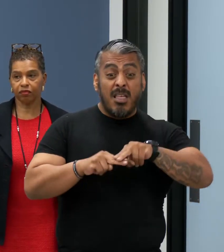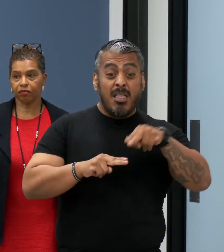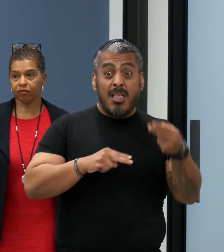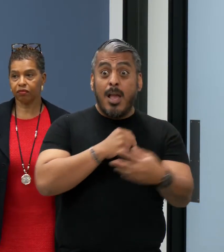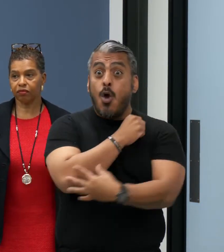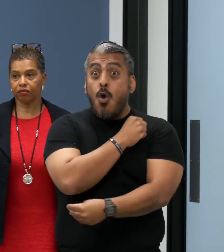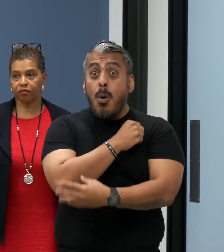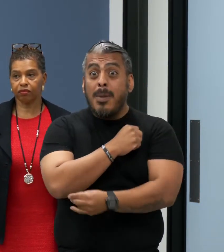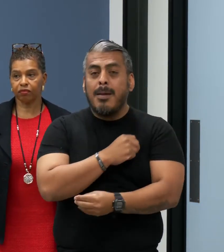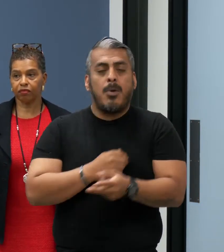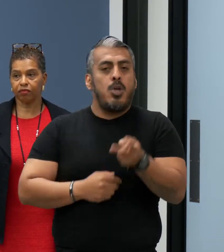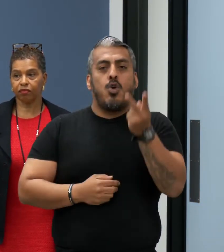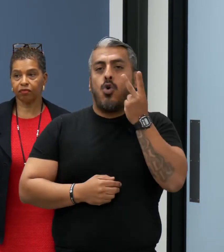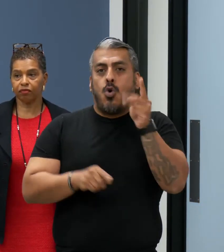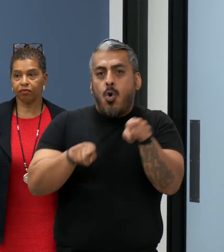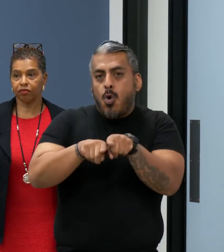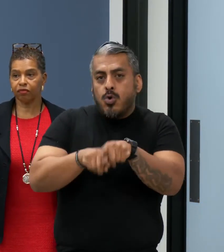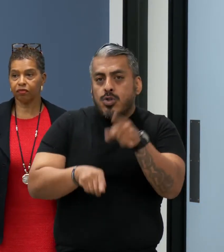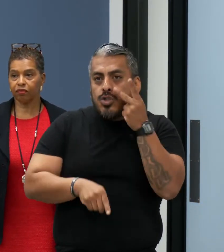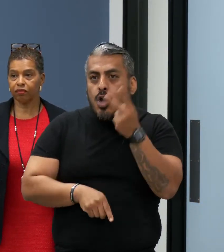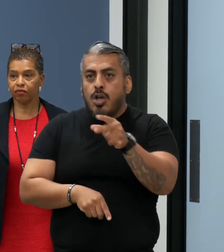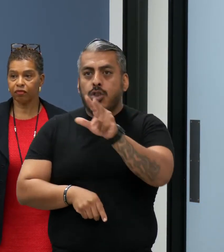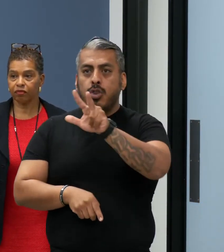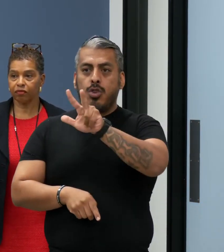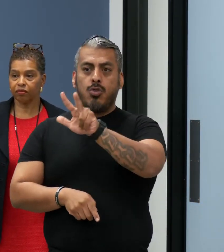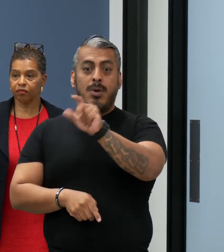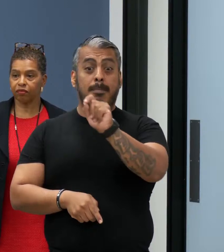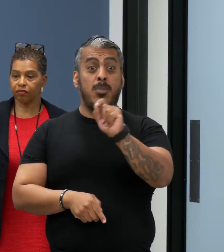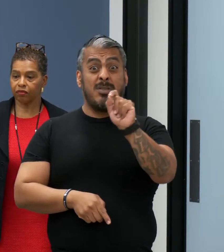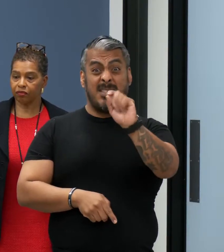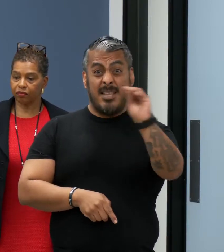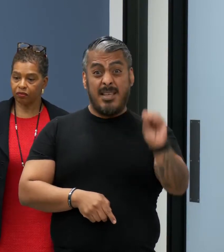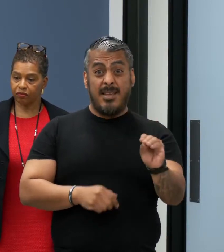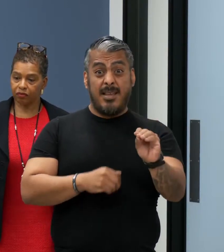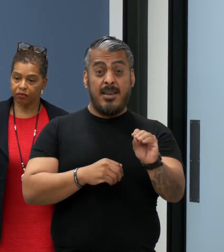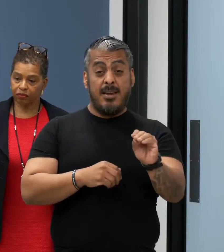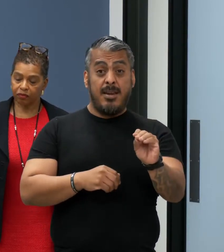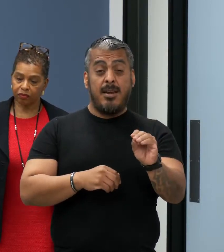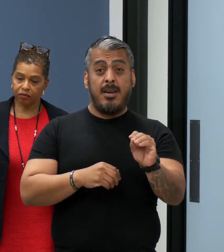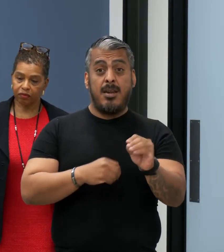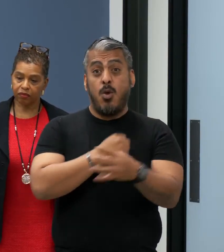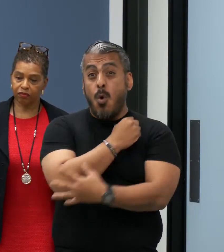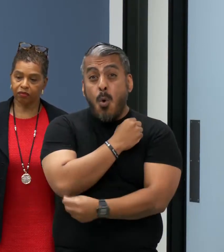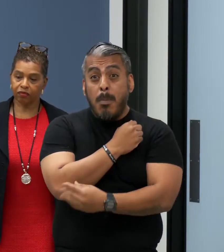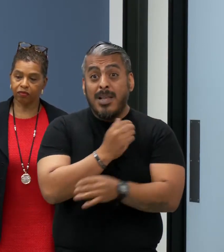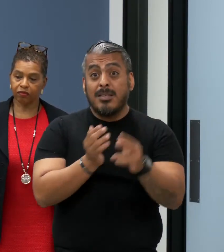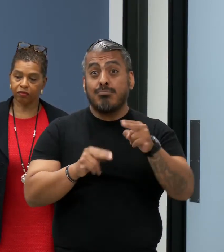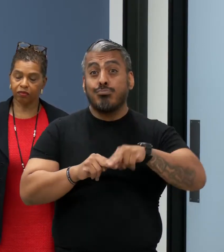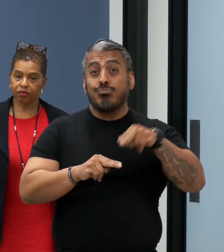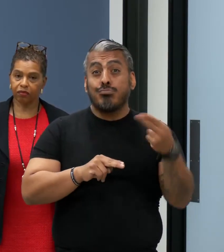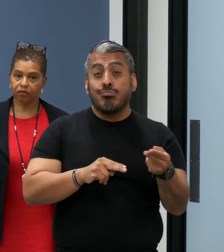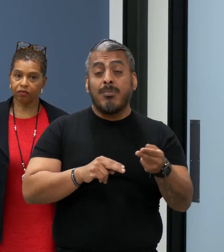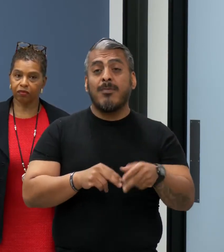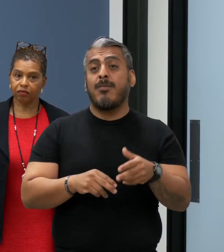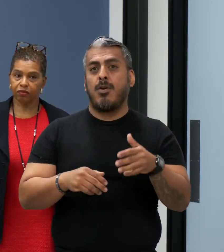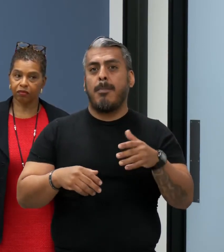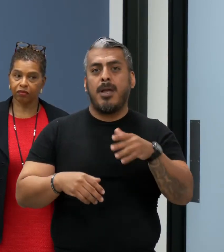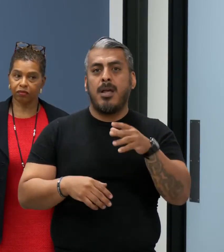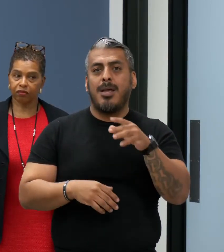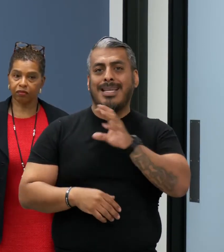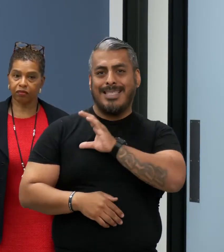we also saw a 3% reduction for individuals older than 65%. So these are two very